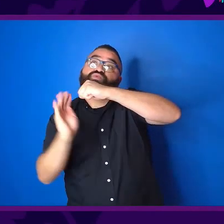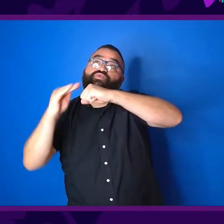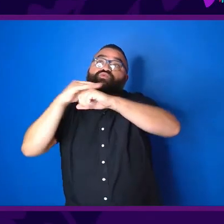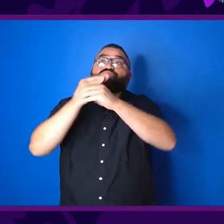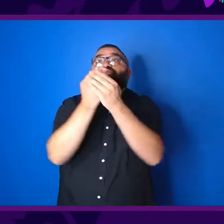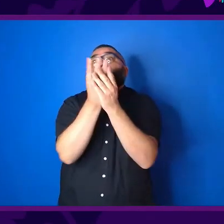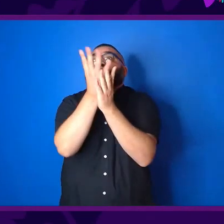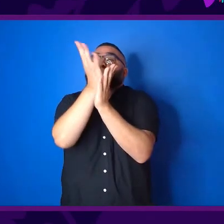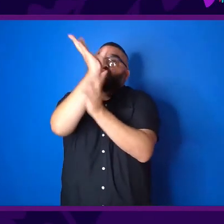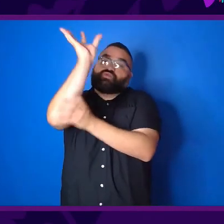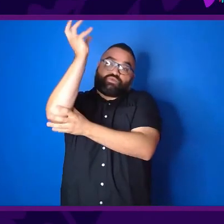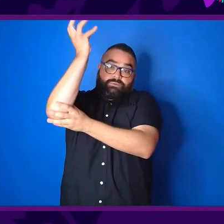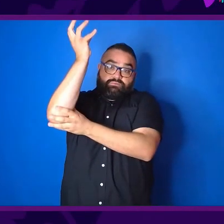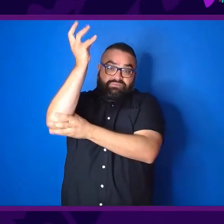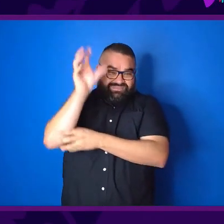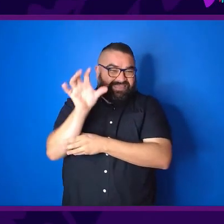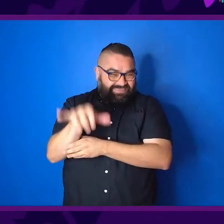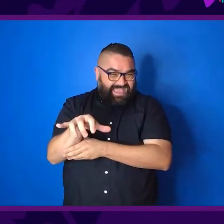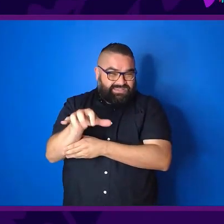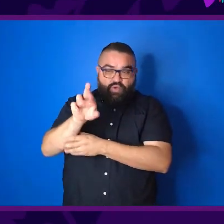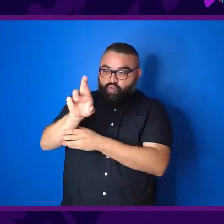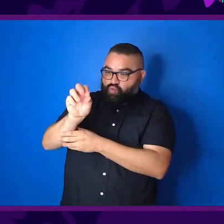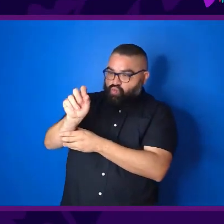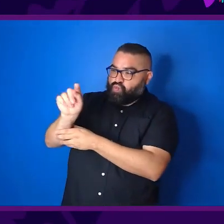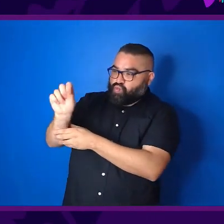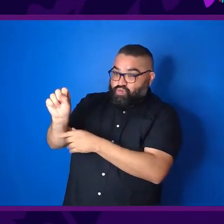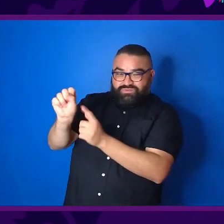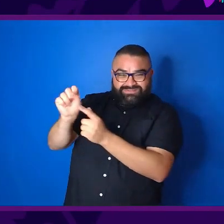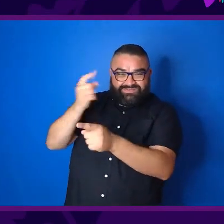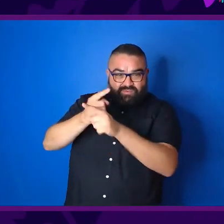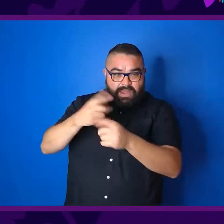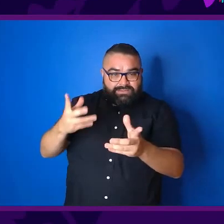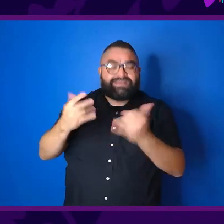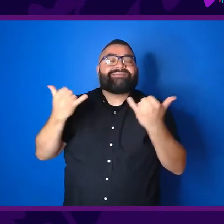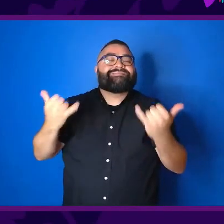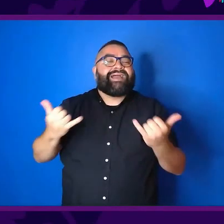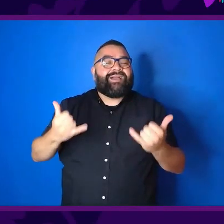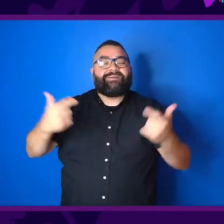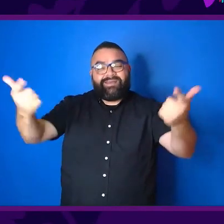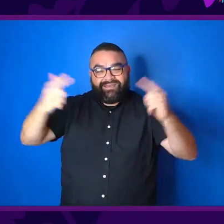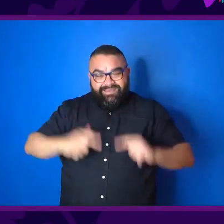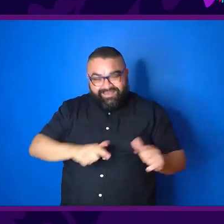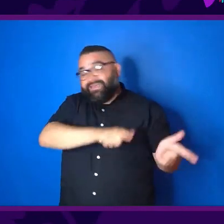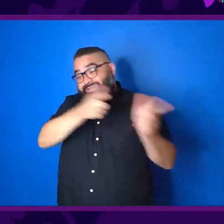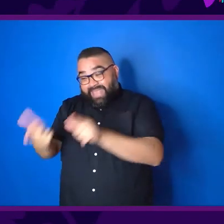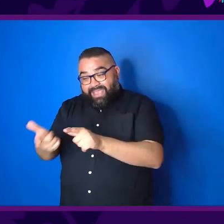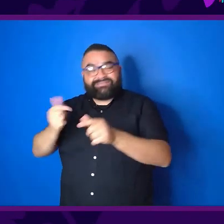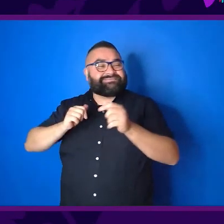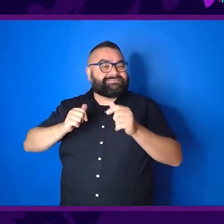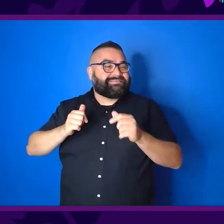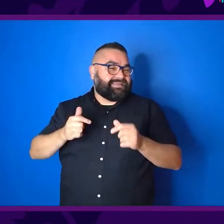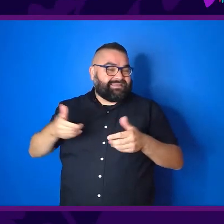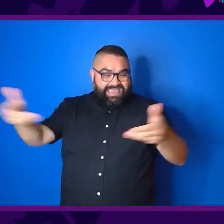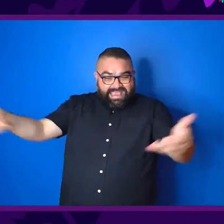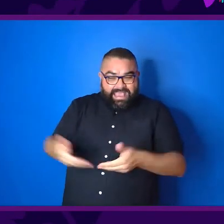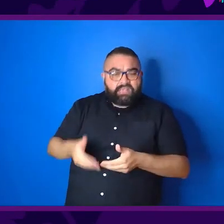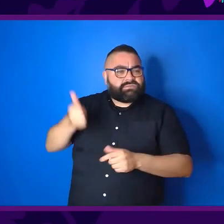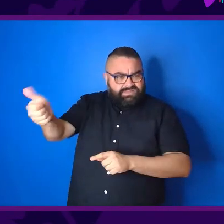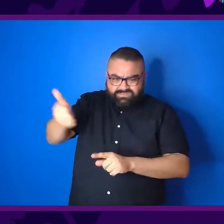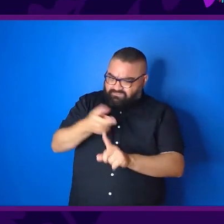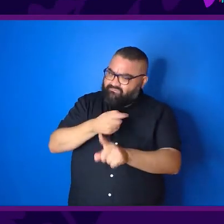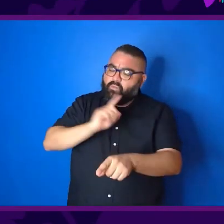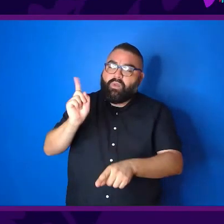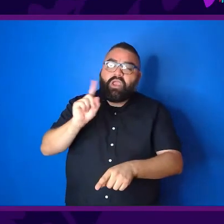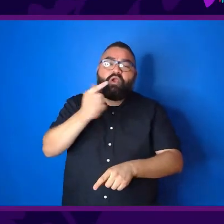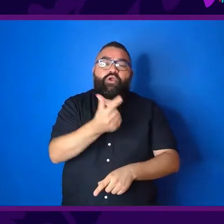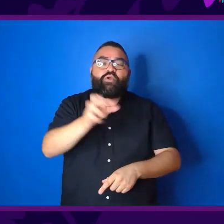And our next guest is actually time for a musical, a performance. They themselves came out of a grassroots movement. They are a